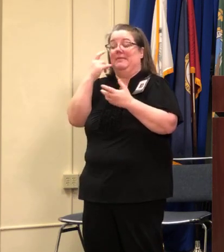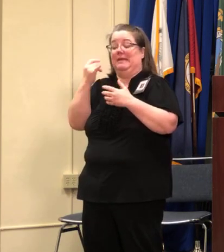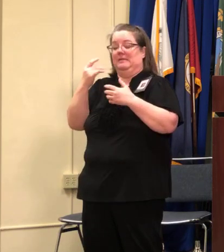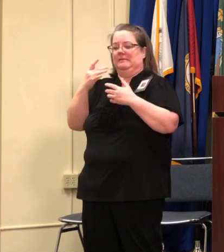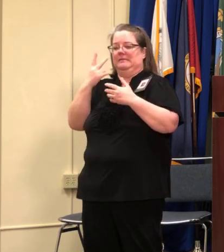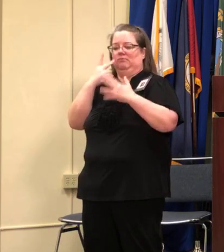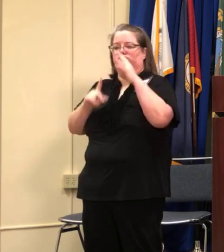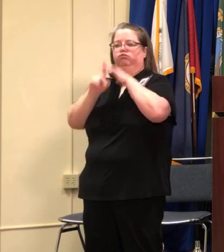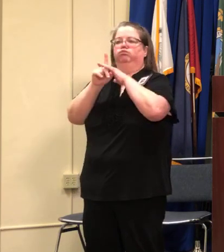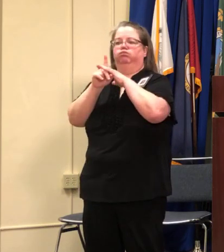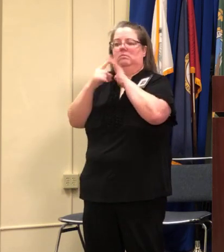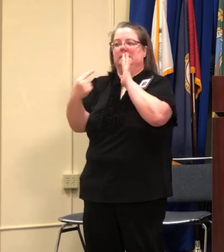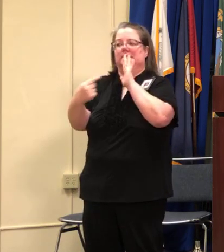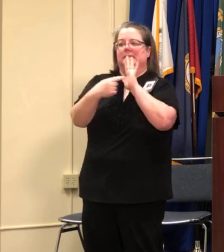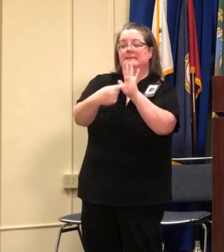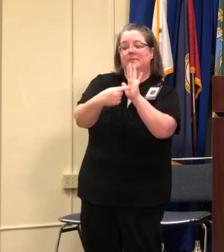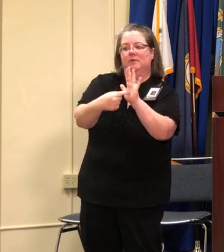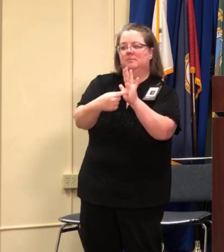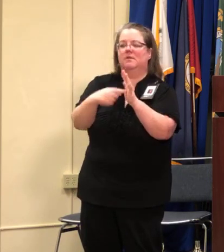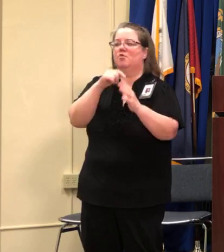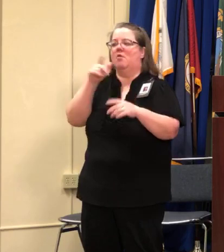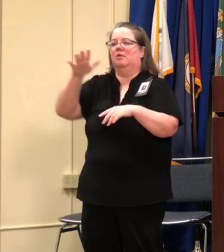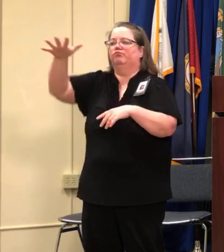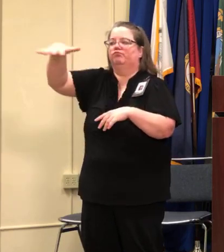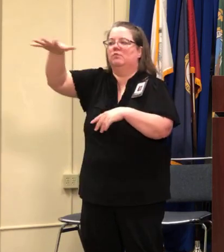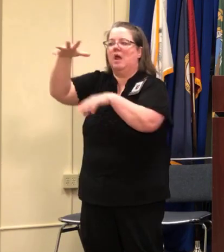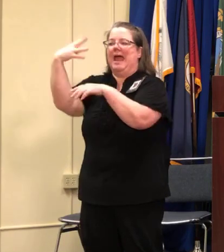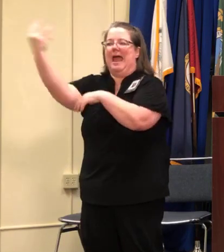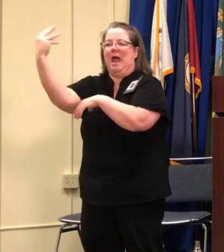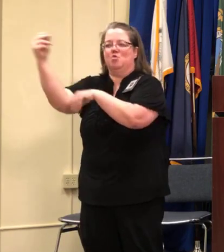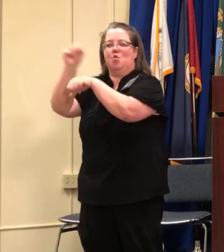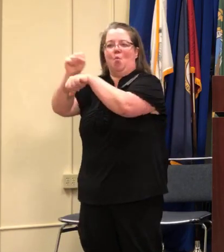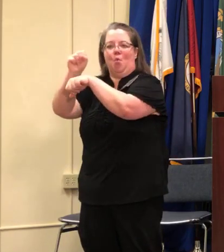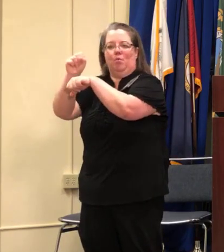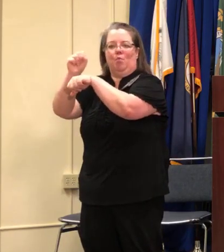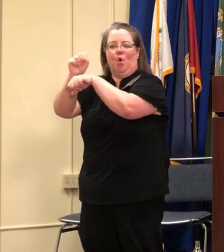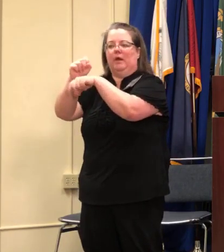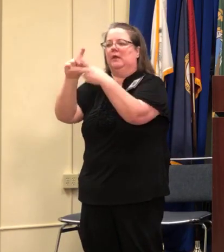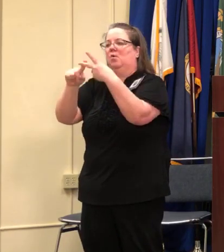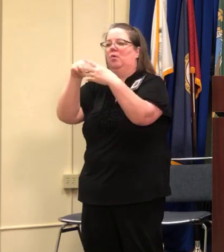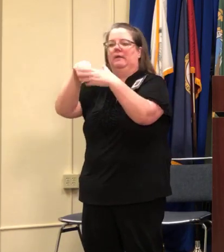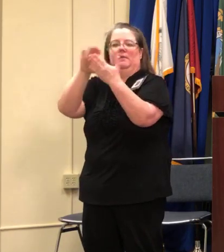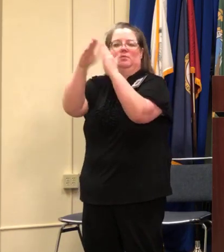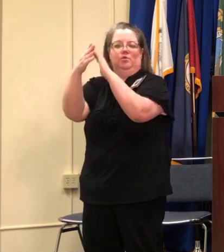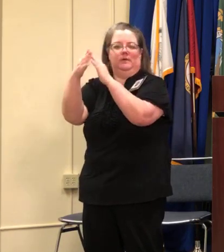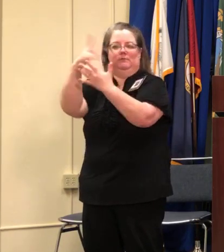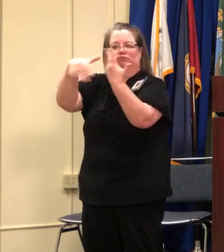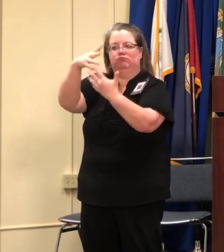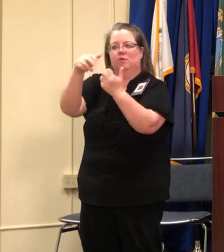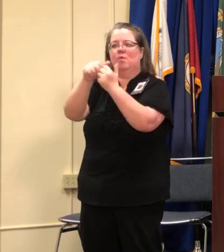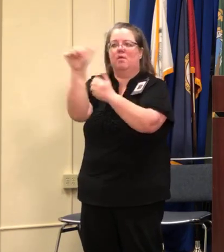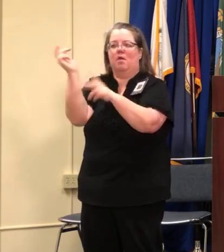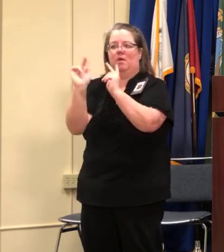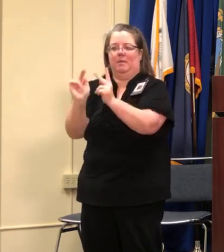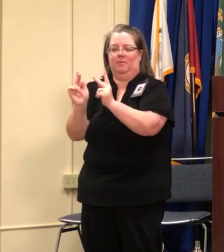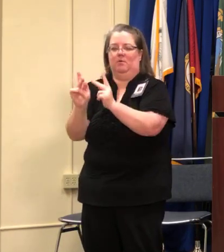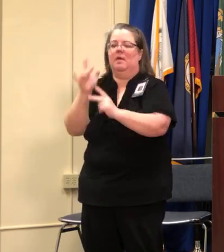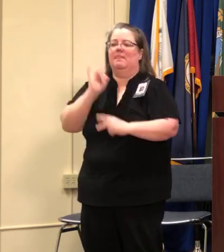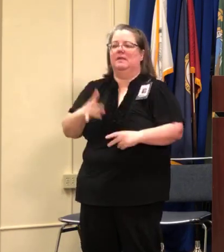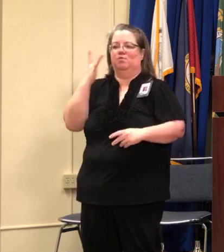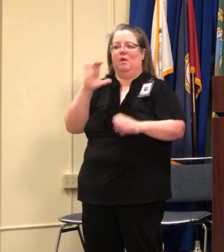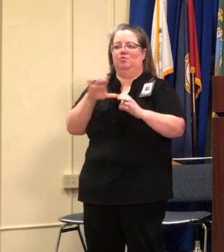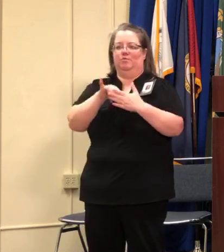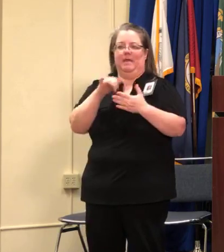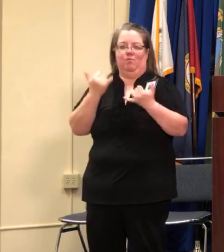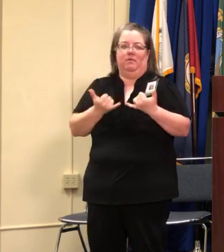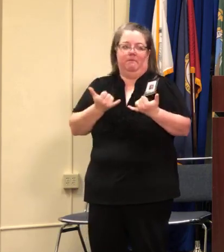developing symptoms, they're not in the workplace or in the community sharing the virus with other people. So that's the bulk of what we're doing